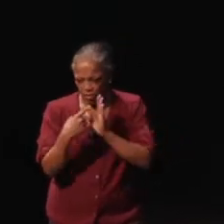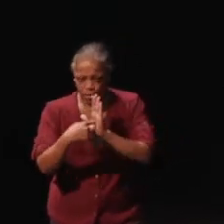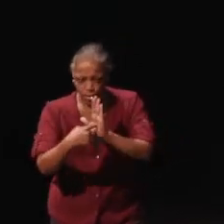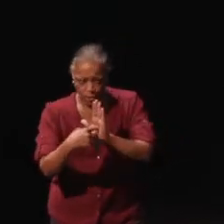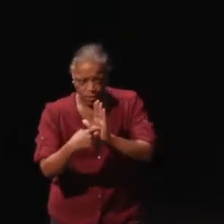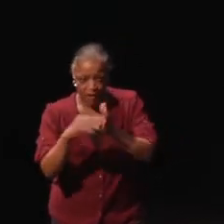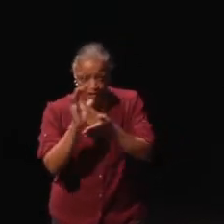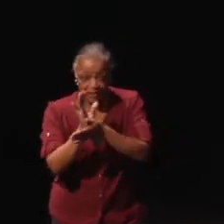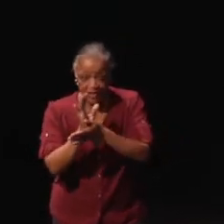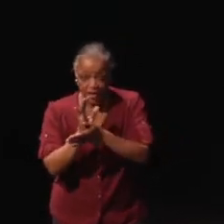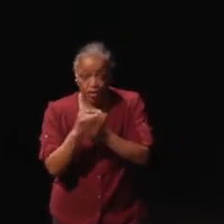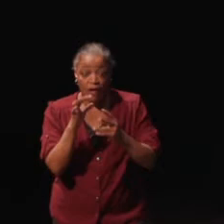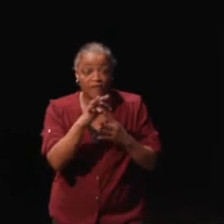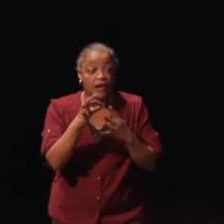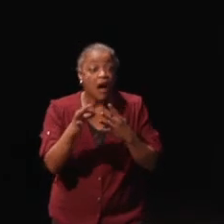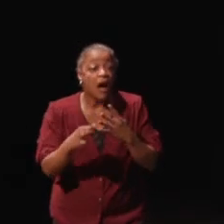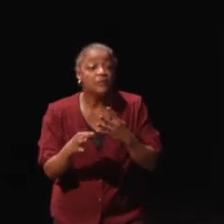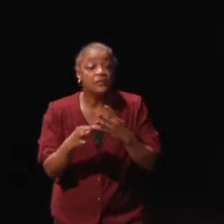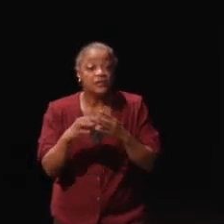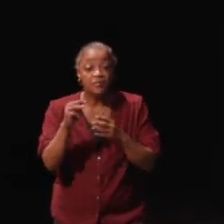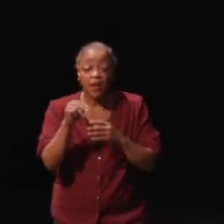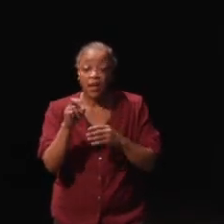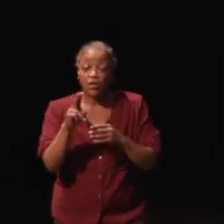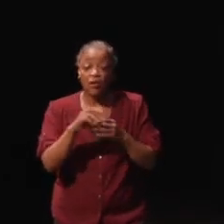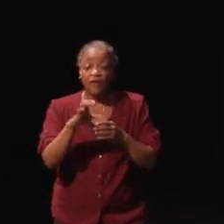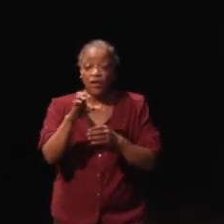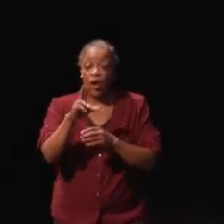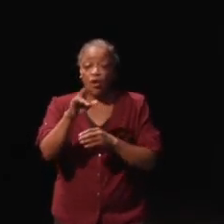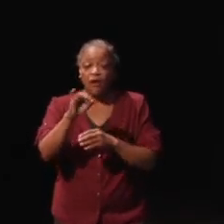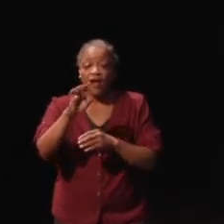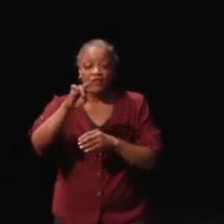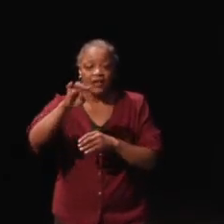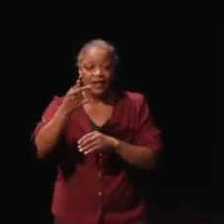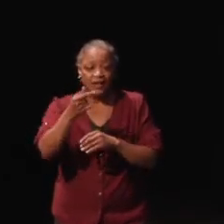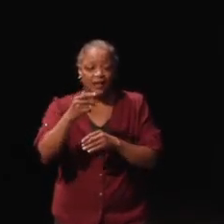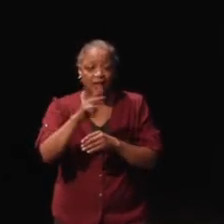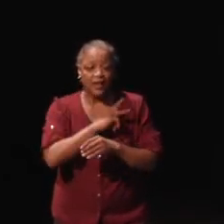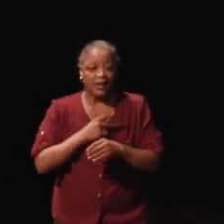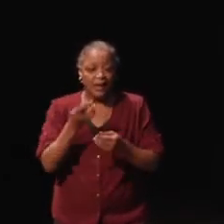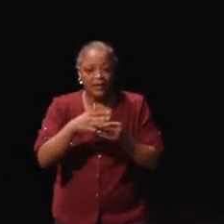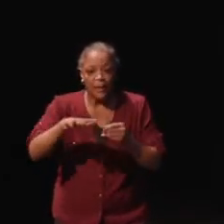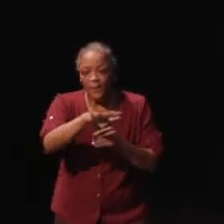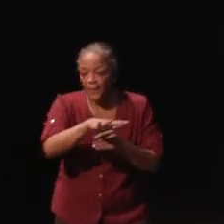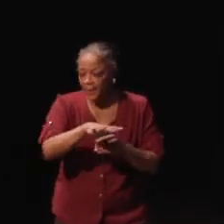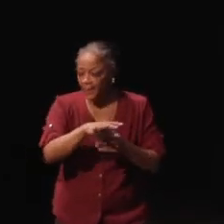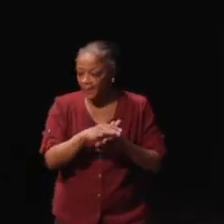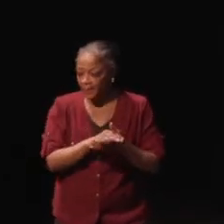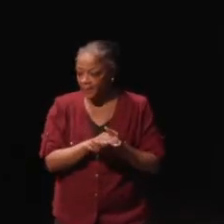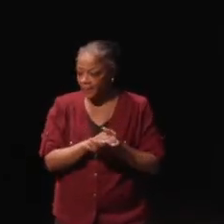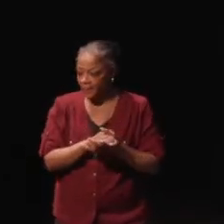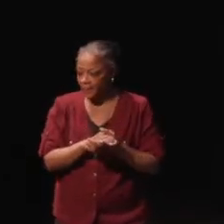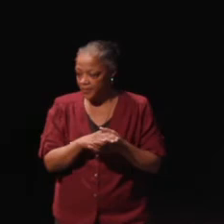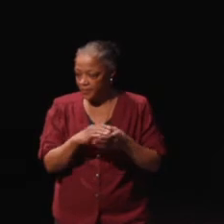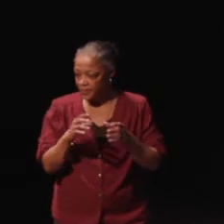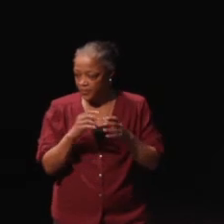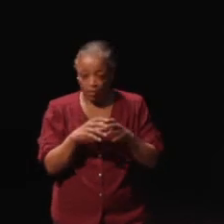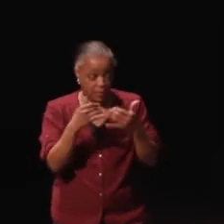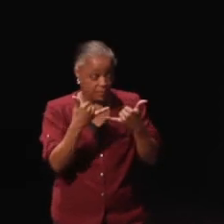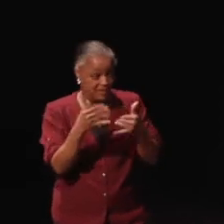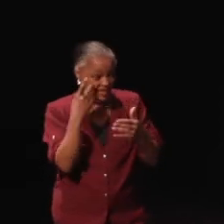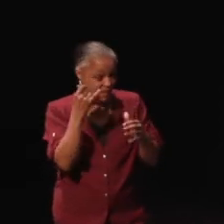you is a video of the options menu of Crafting Kingdom, which is this one. Let's see if it actually